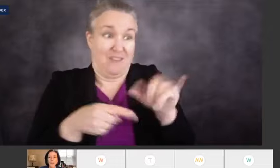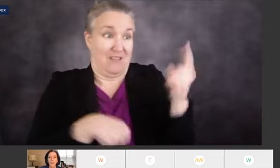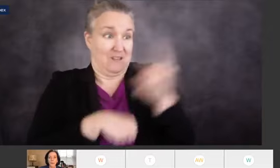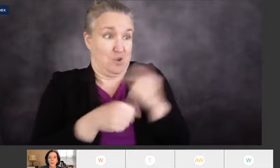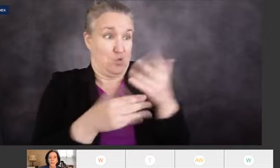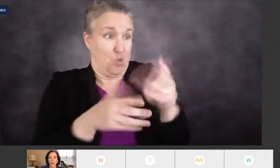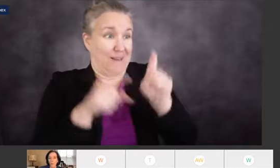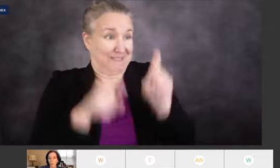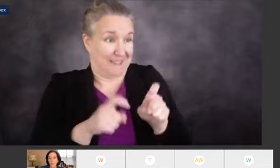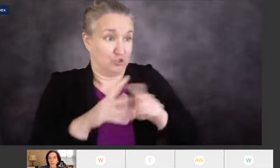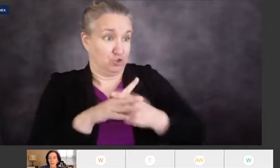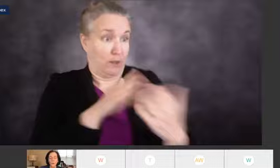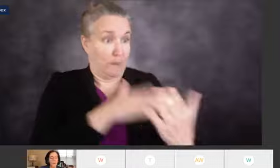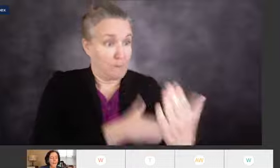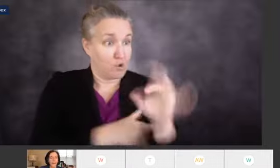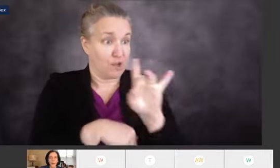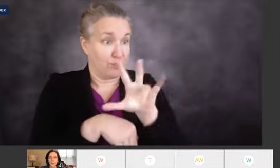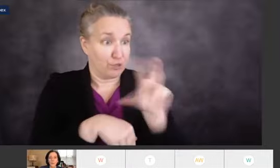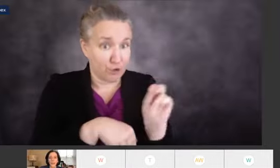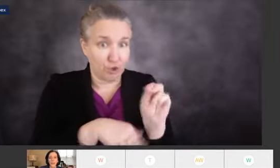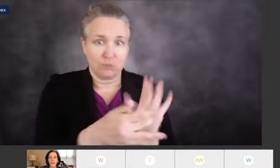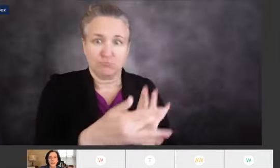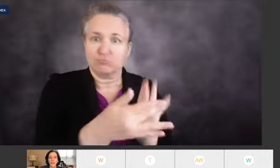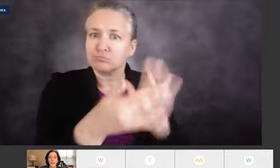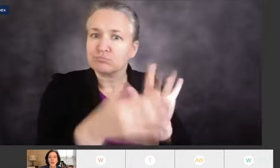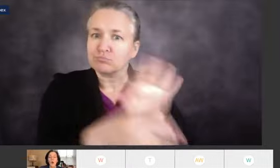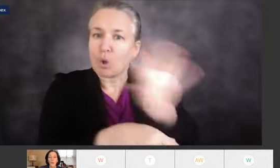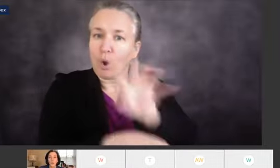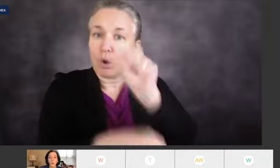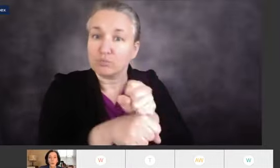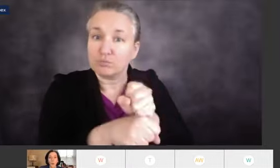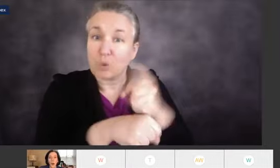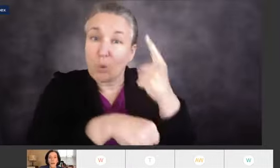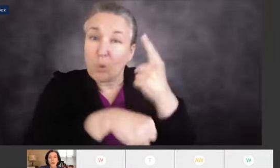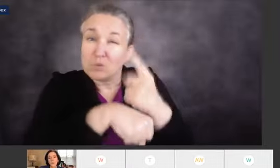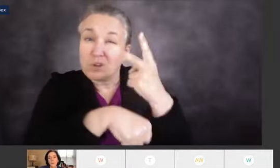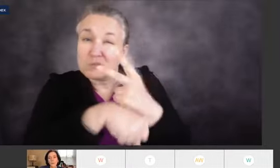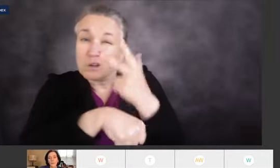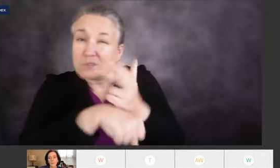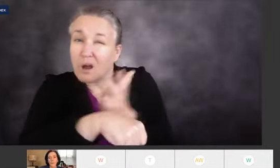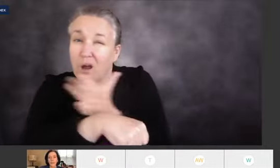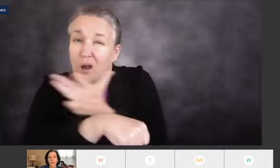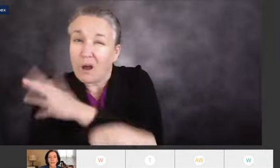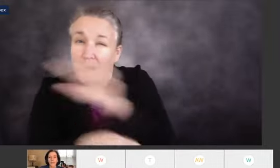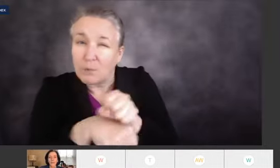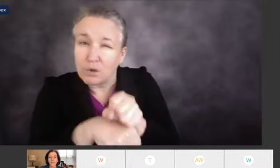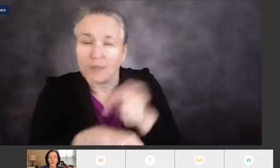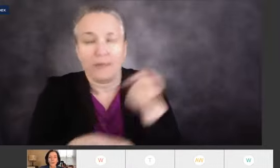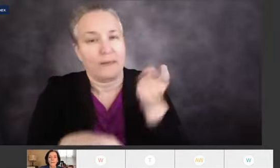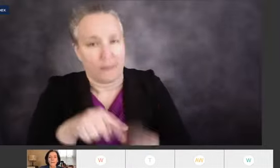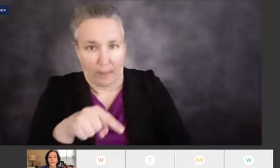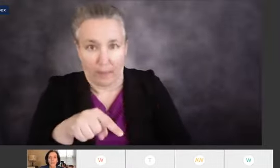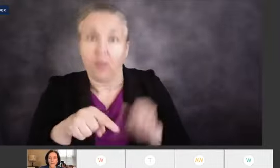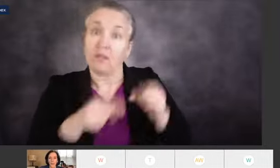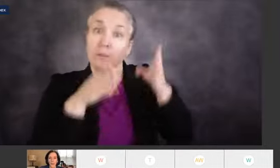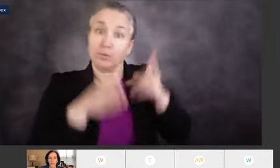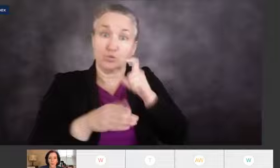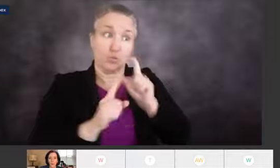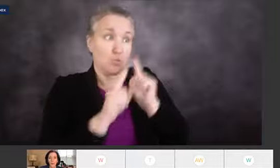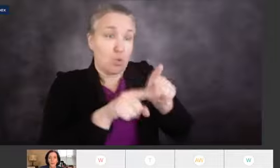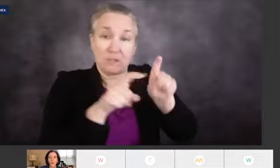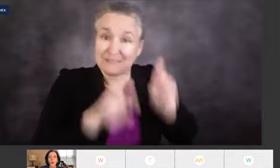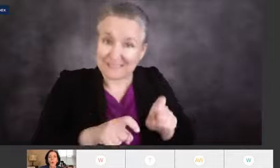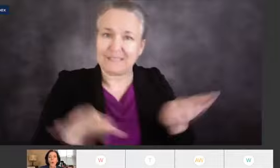beginning at 8:30 that morning. You cannot book ahead. We do require that the person being tested is a resident of